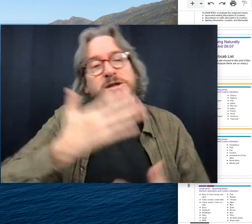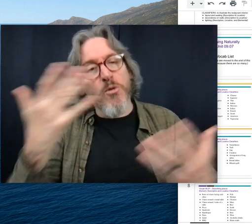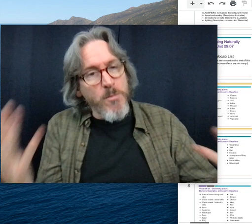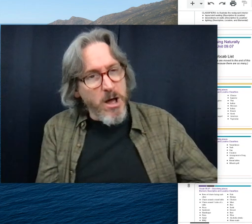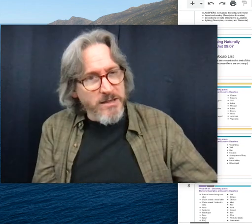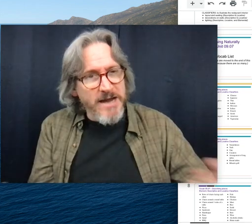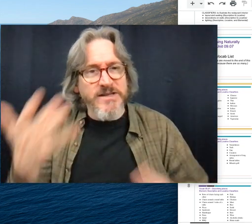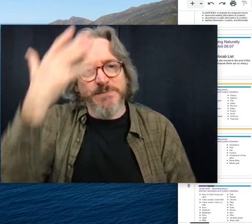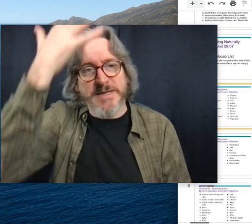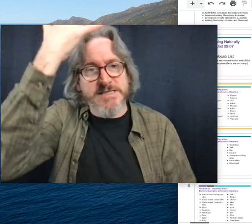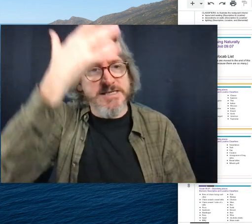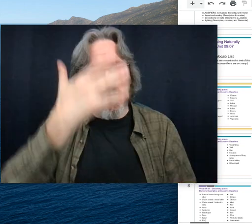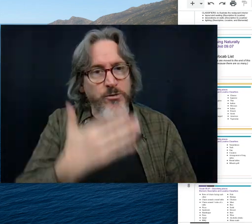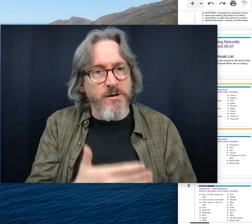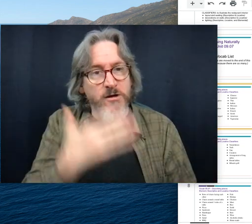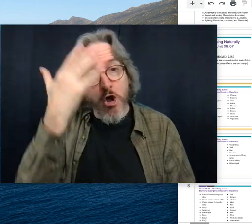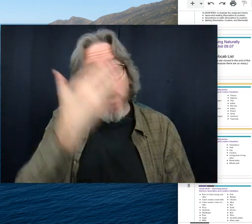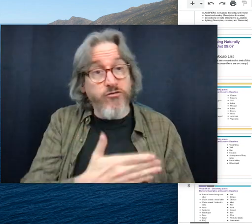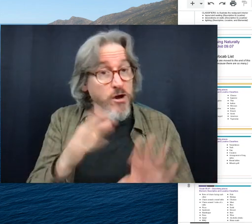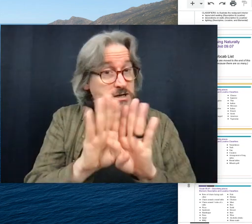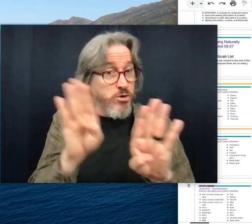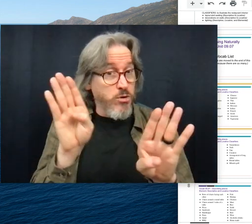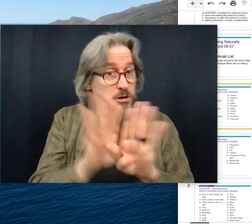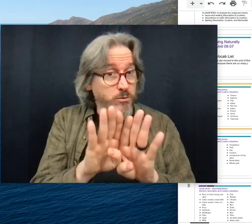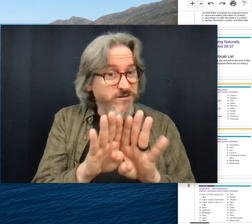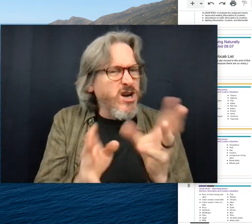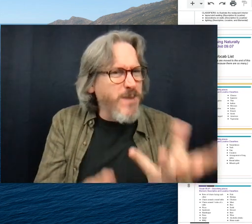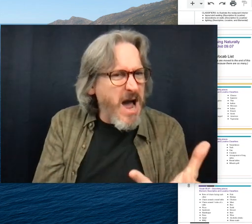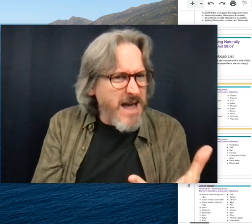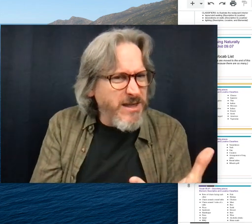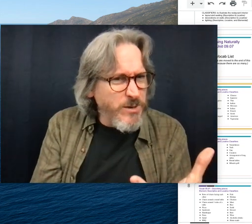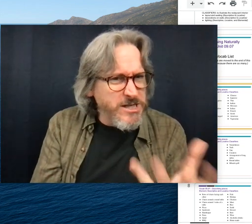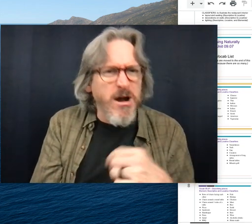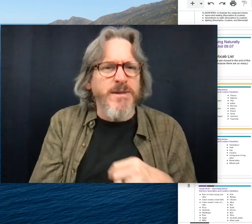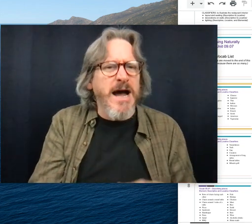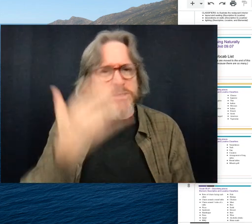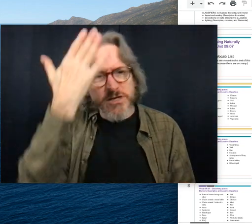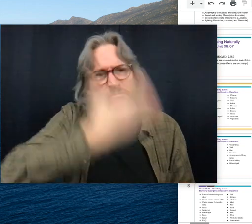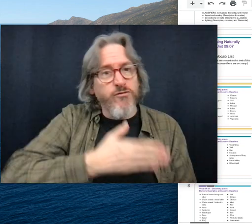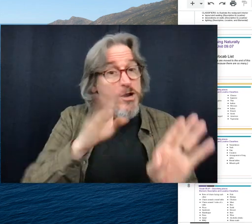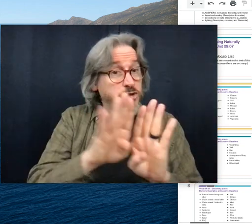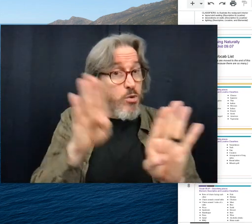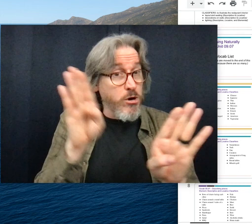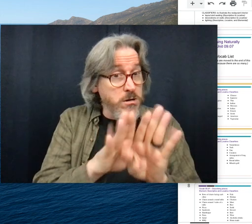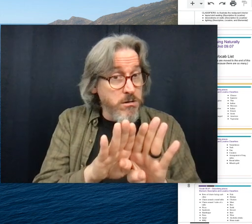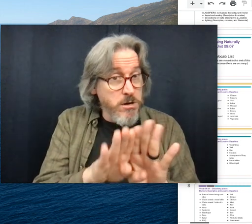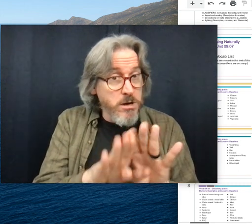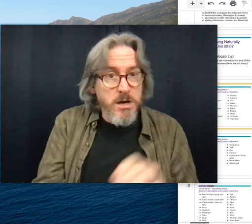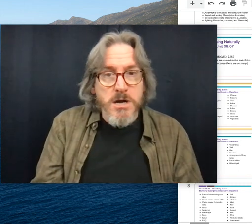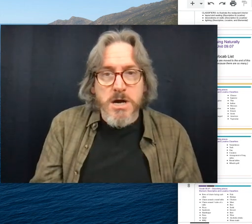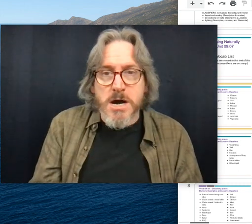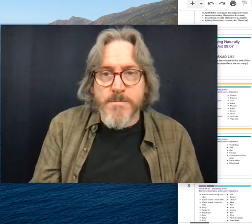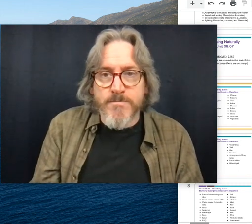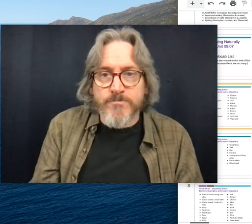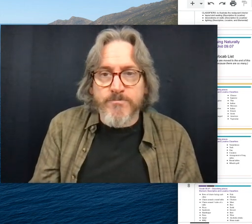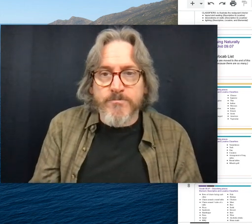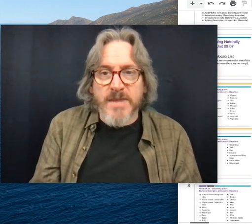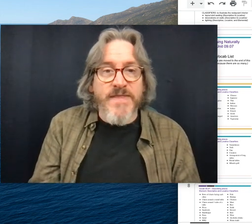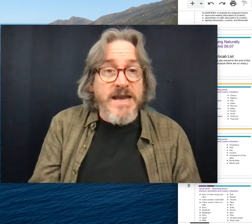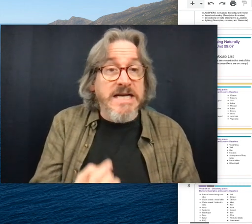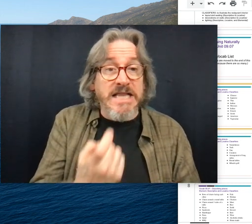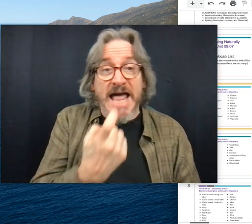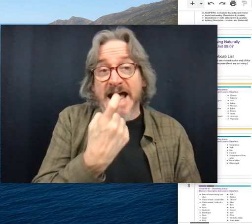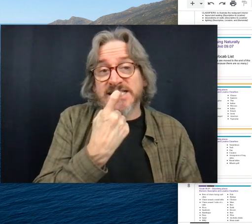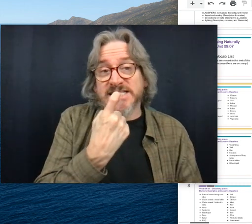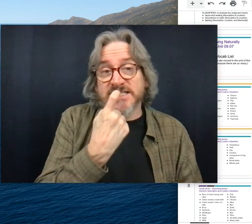We've done a lot of these pieces. Now we're putting it front door. We've talked about, I think we described a house, front door,